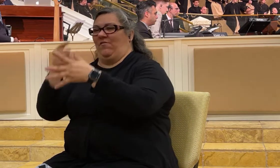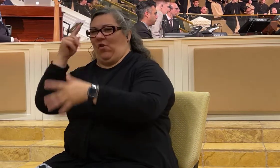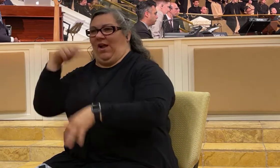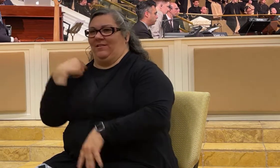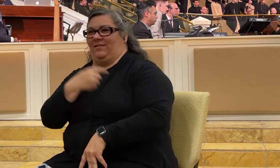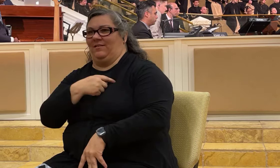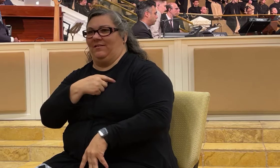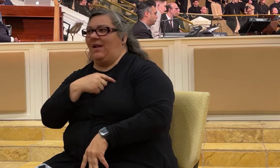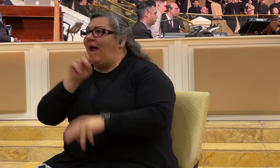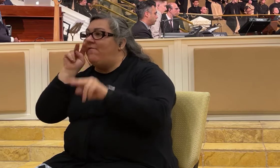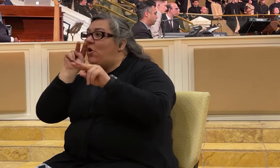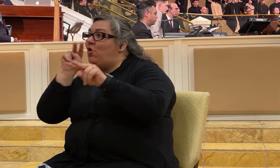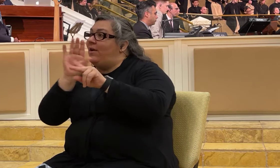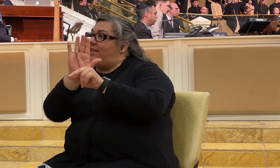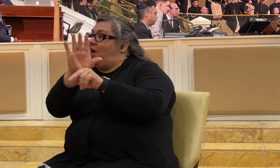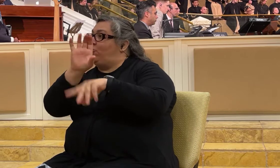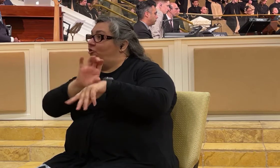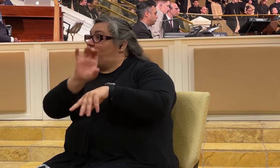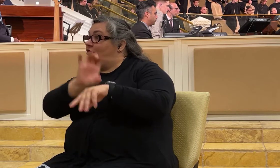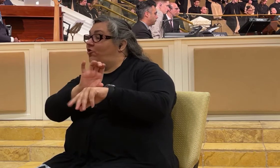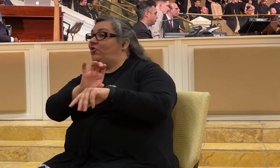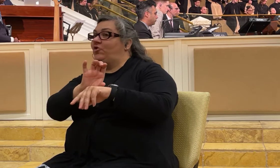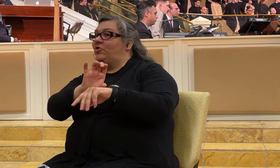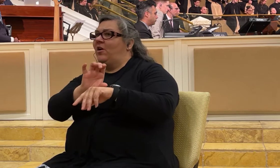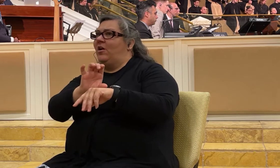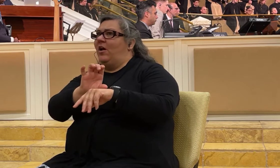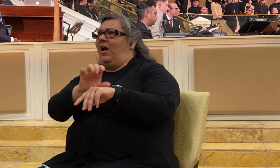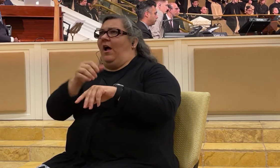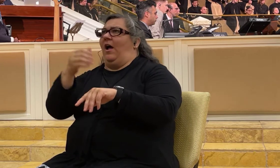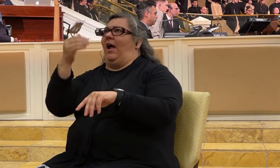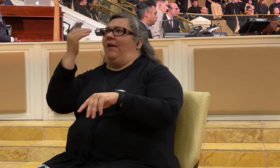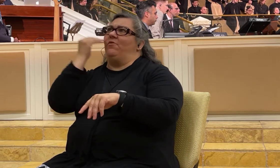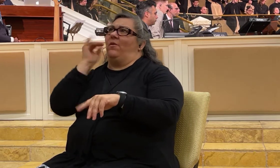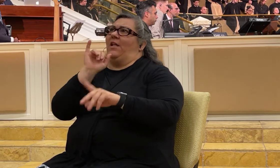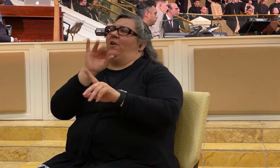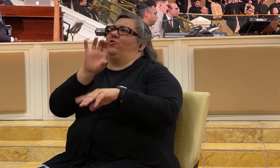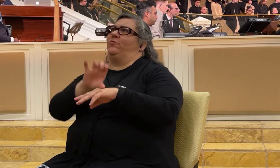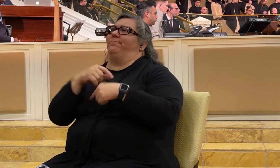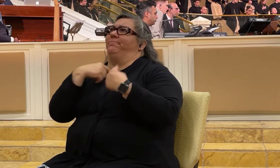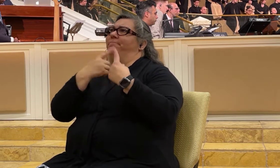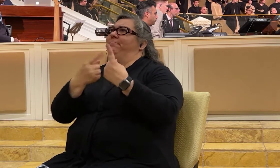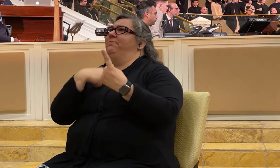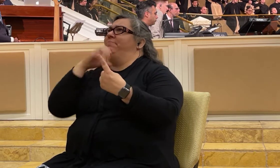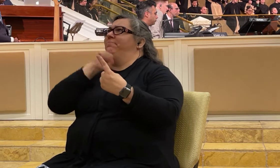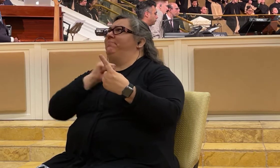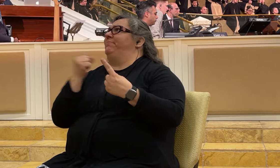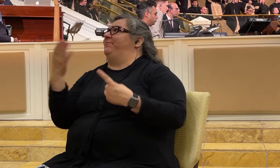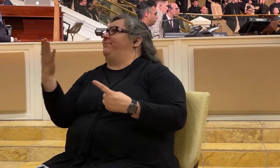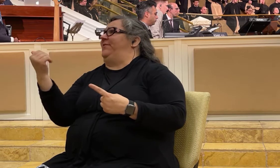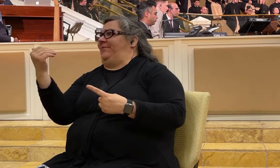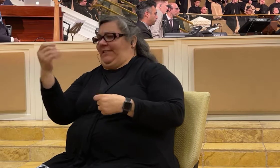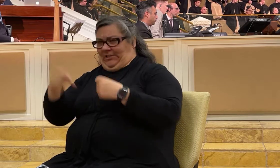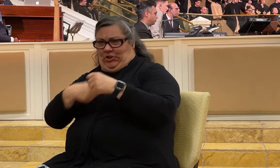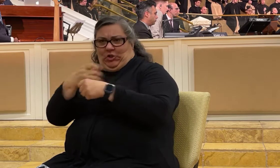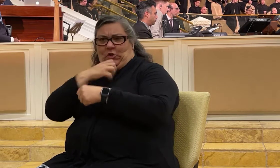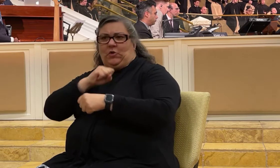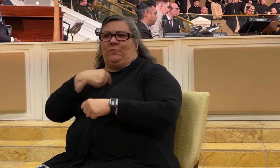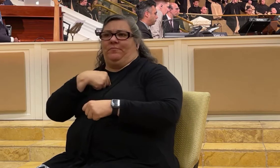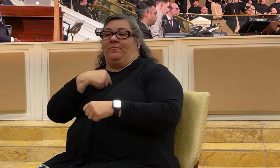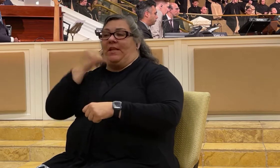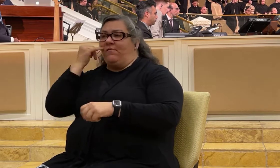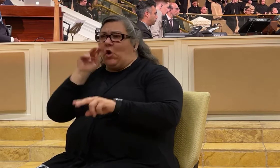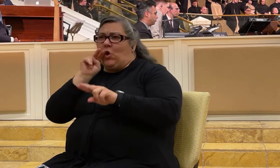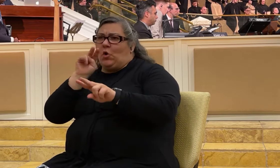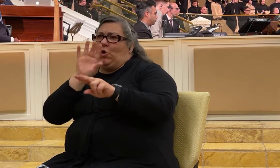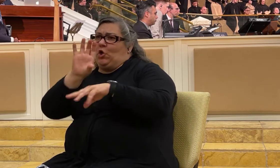And if you look at the church, from what I've known the church since I was 15 years old, and if